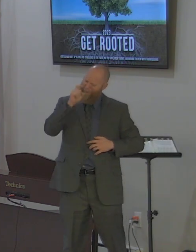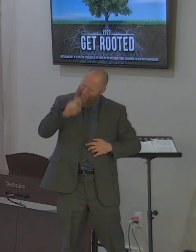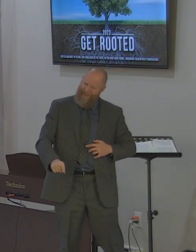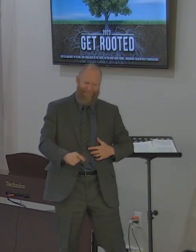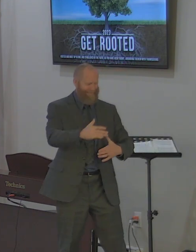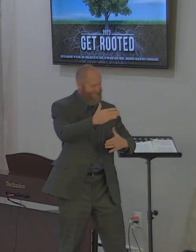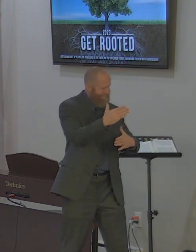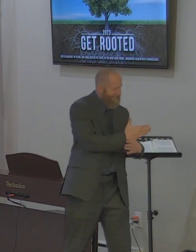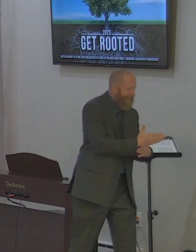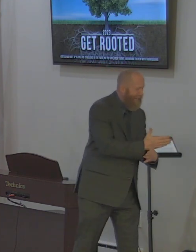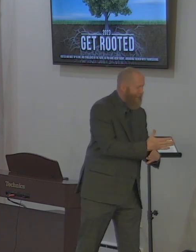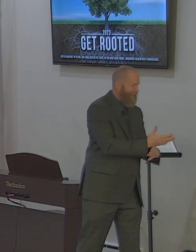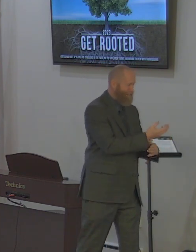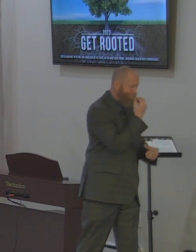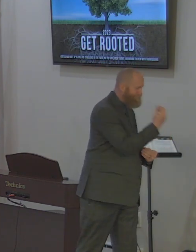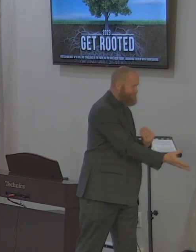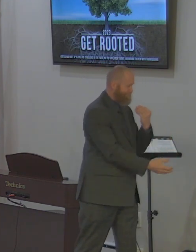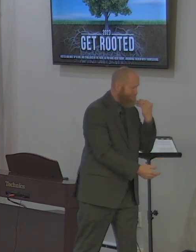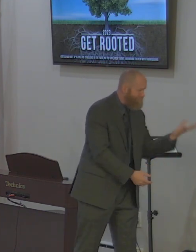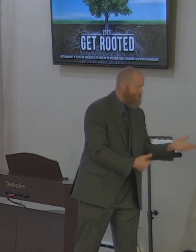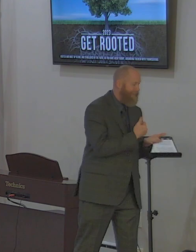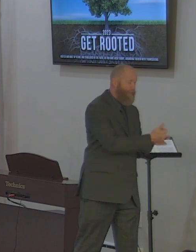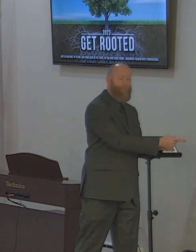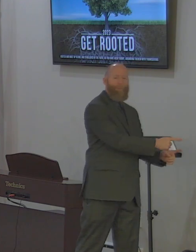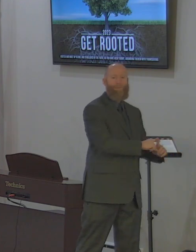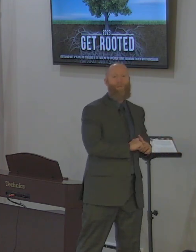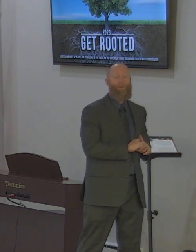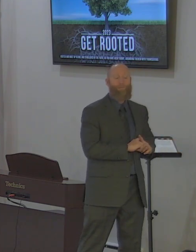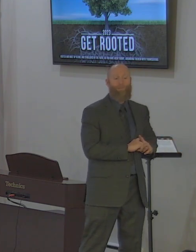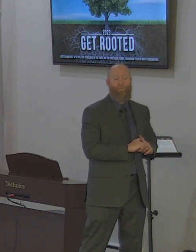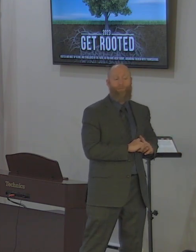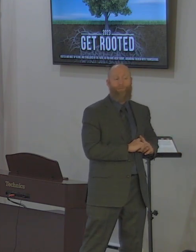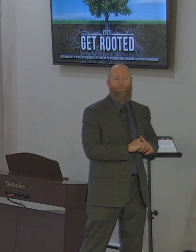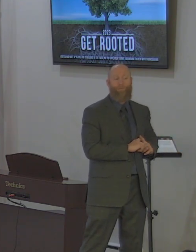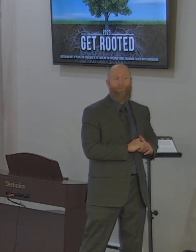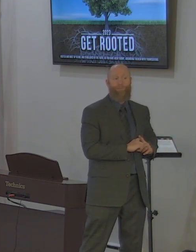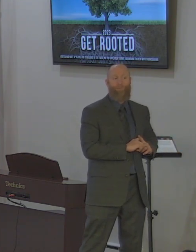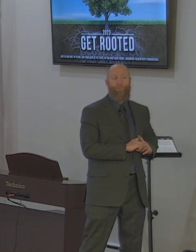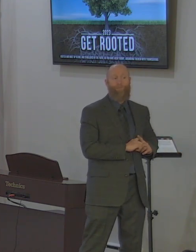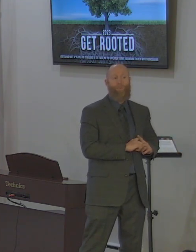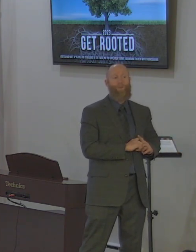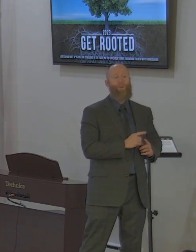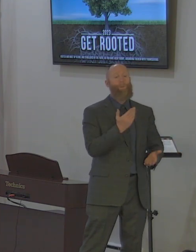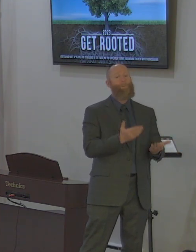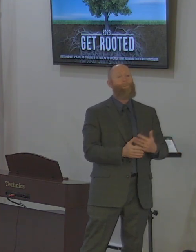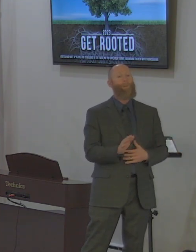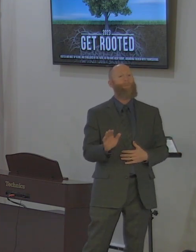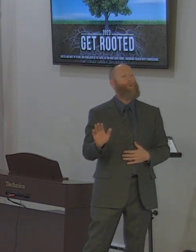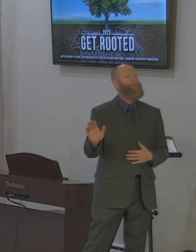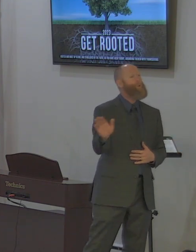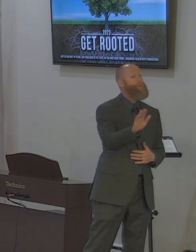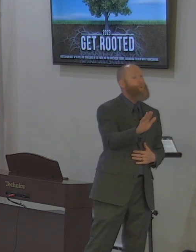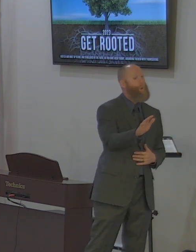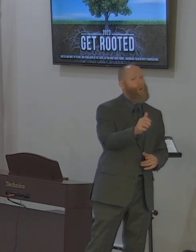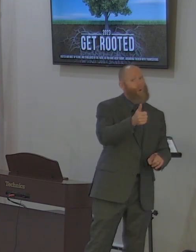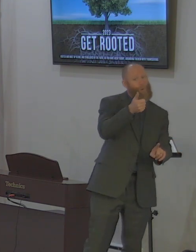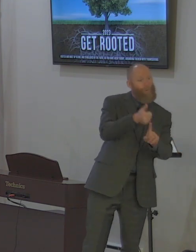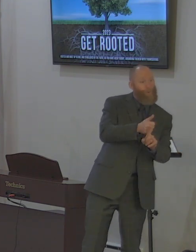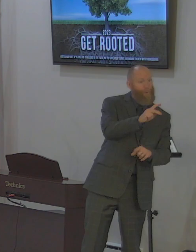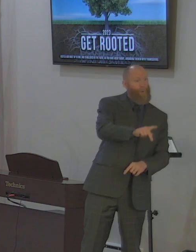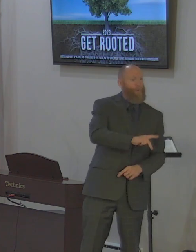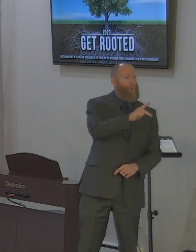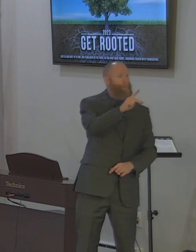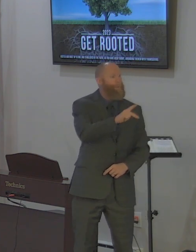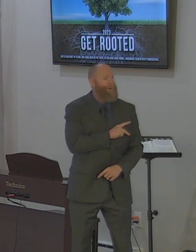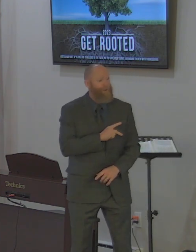Not only that, but are you moved with the fear of God's judgment in your life? You know, God's word says that if you